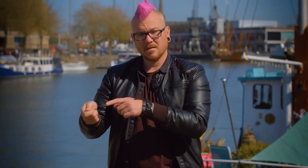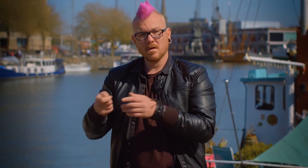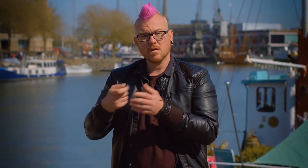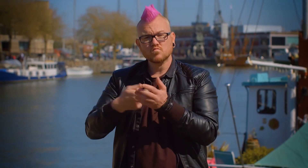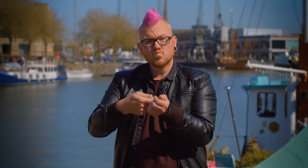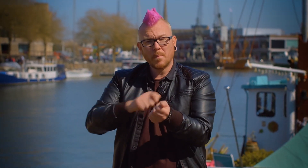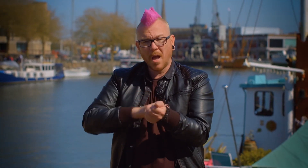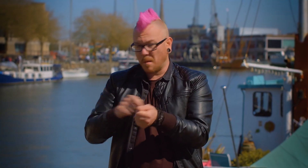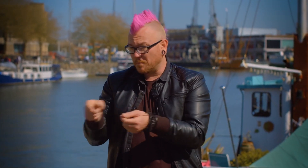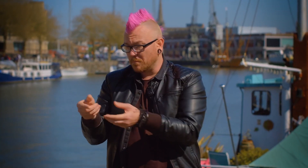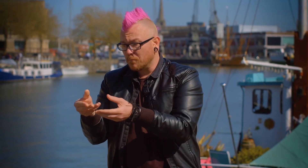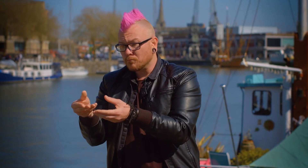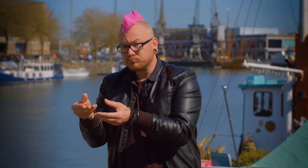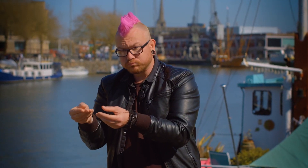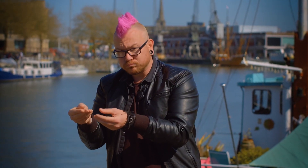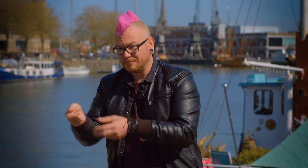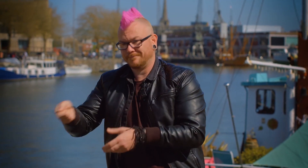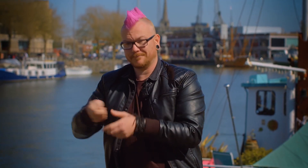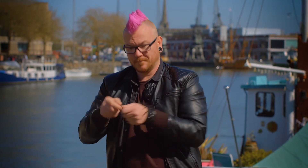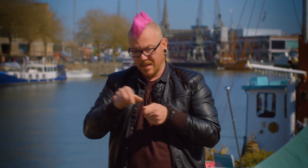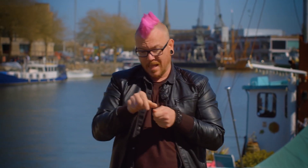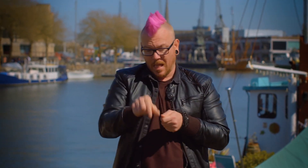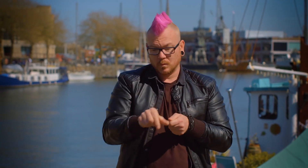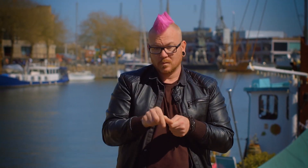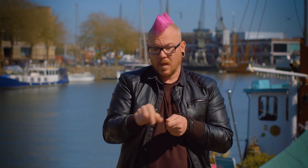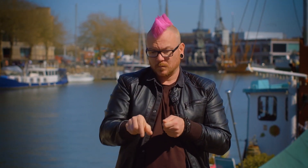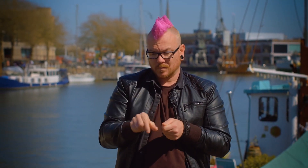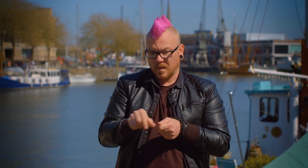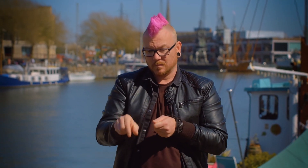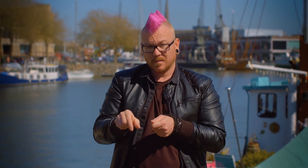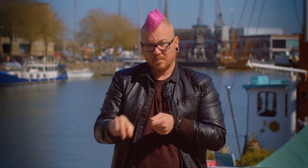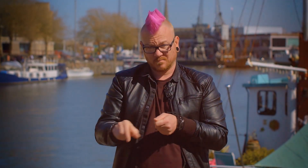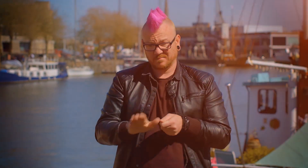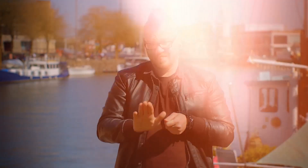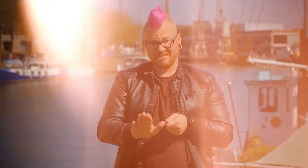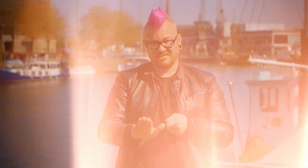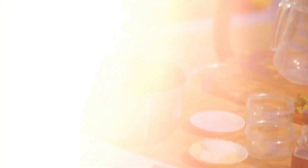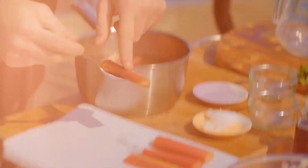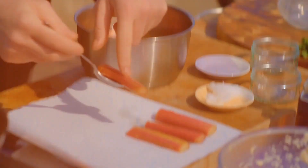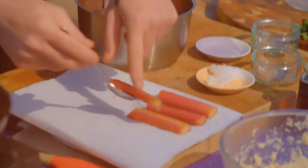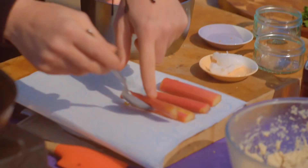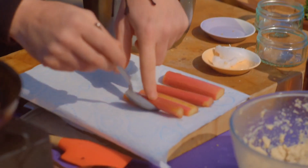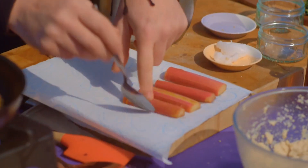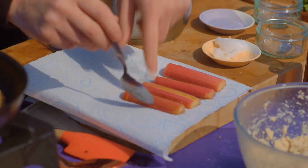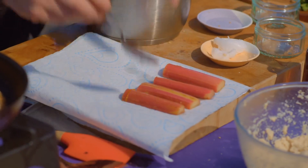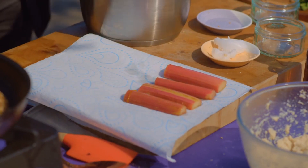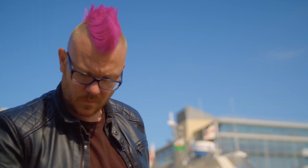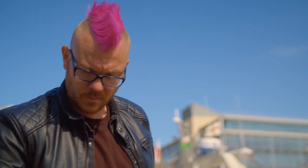When the rhubarb is soft, take it out and pat it dry on kitchen paper.